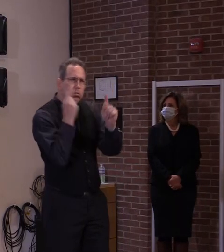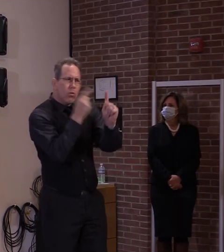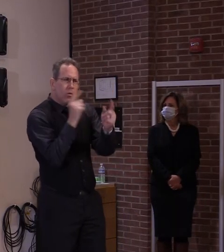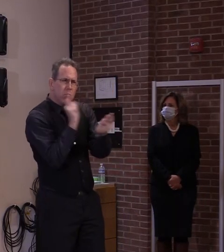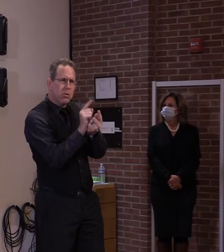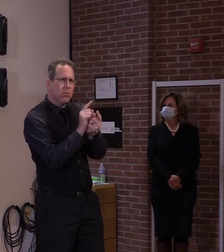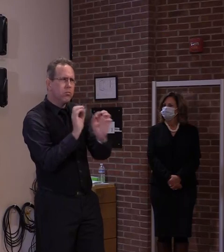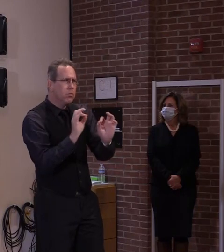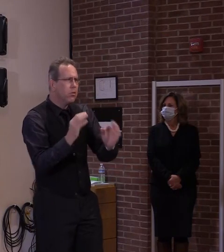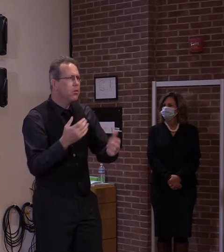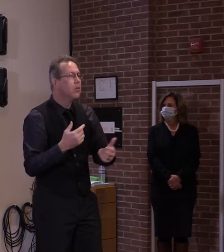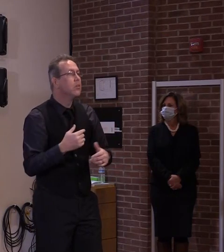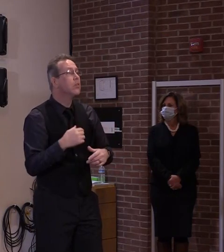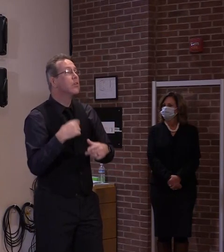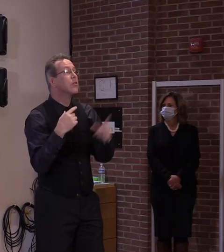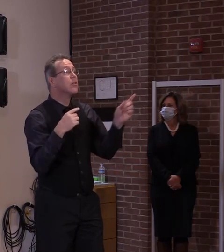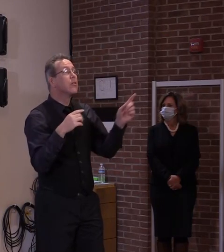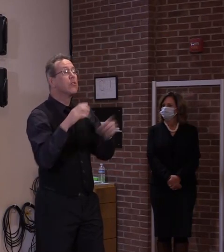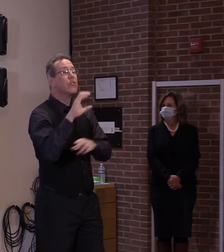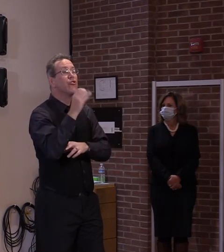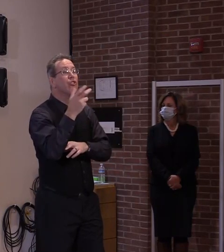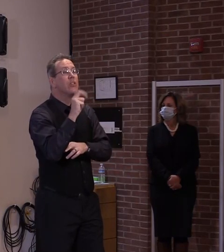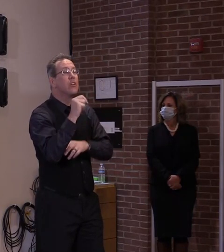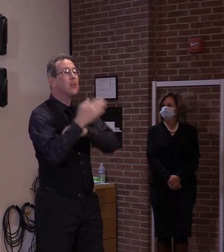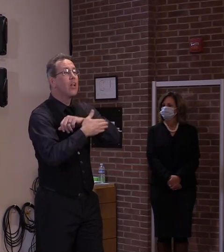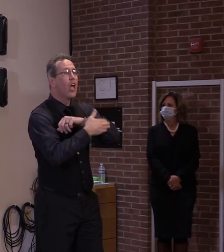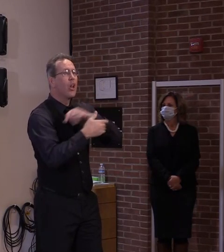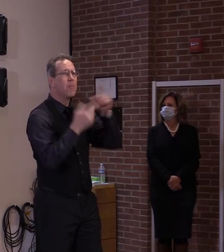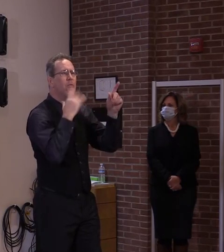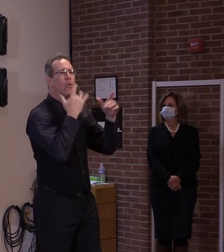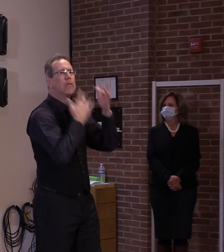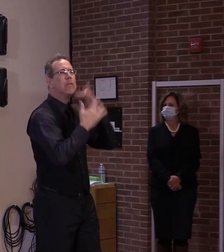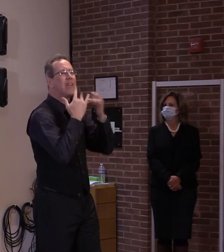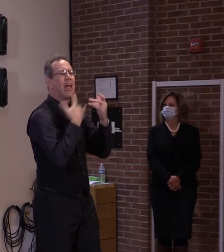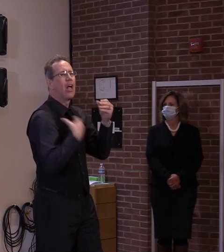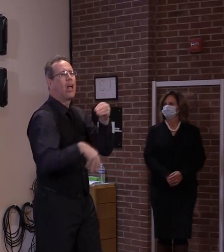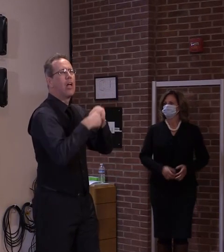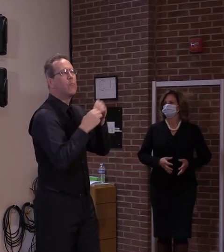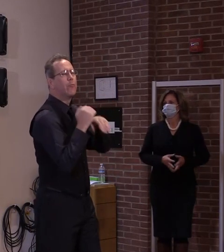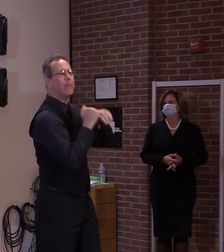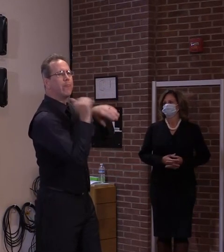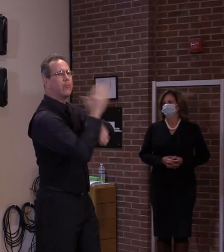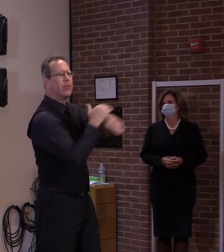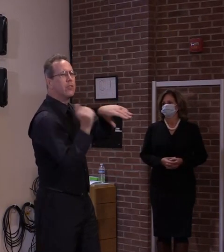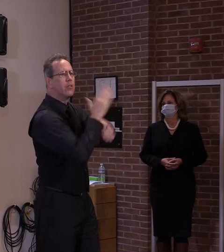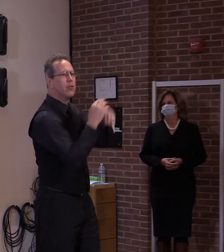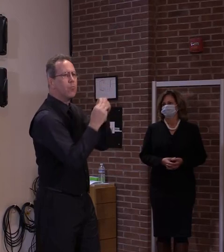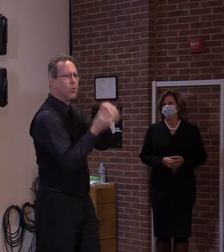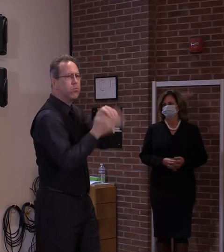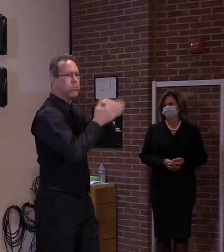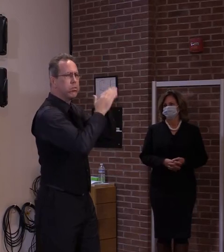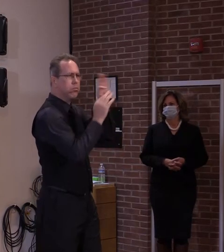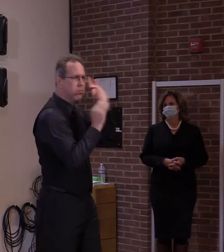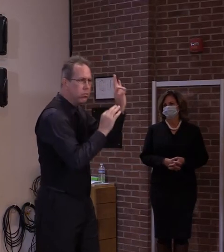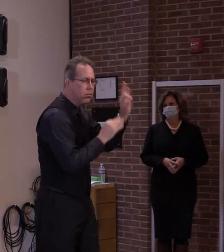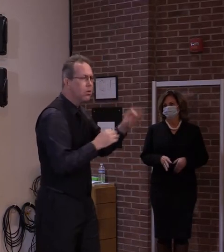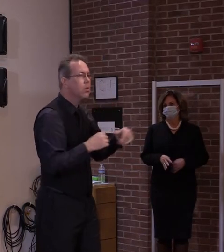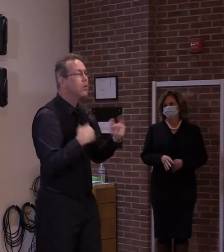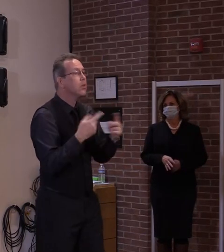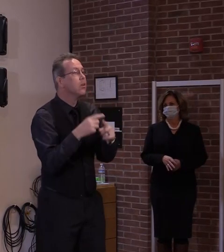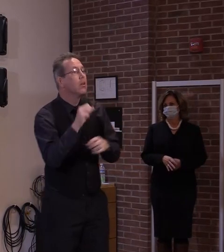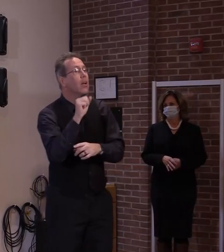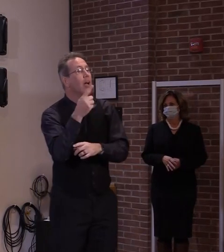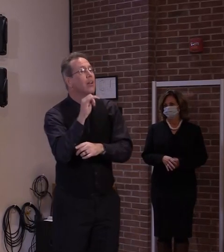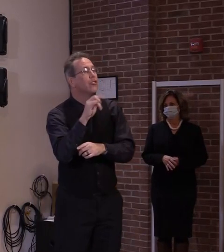we're adding slots to Chittenden County as we speak. Remember, we will have those antigen tests are take-home tests, so we'll be